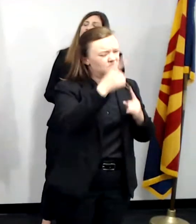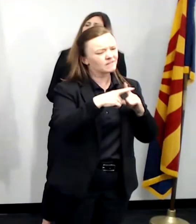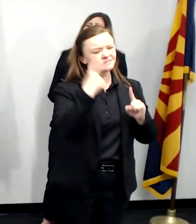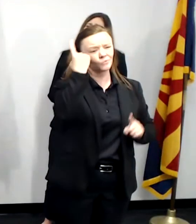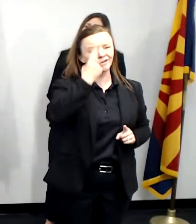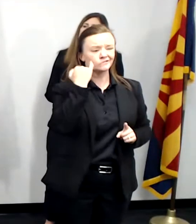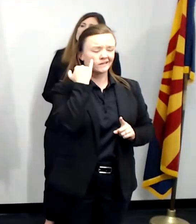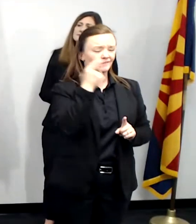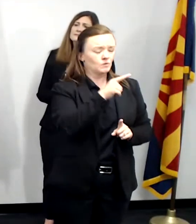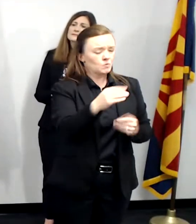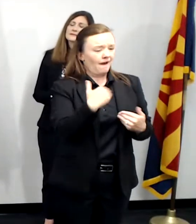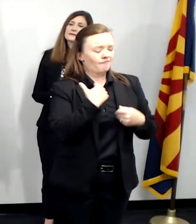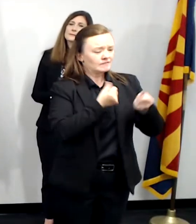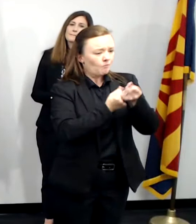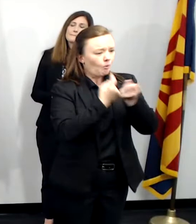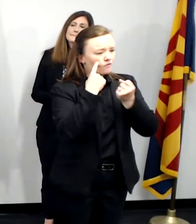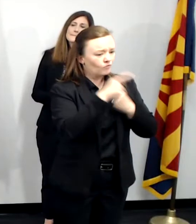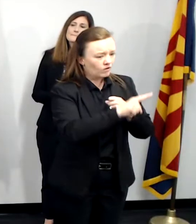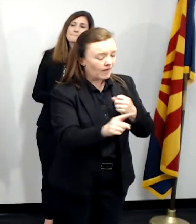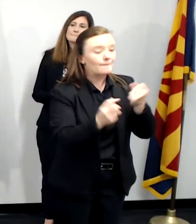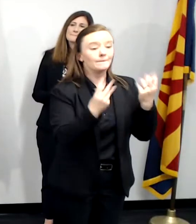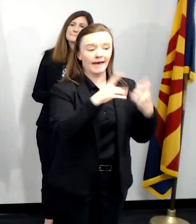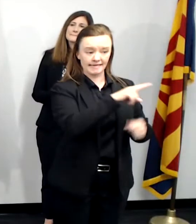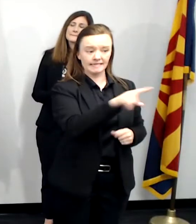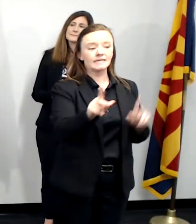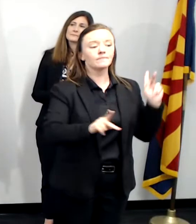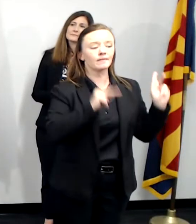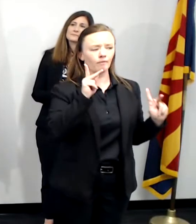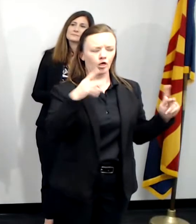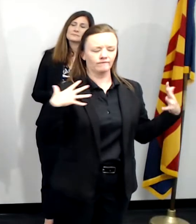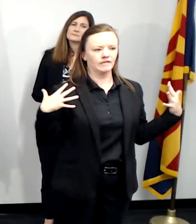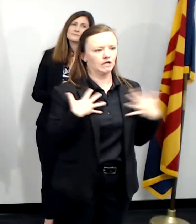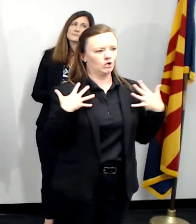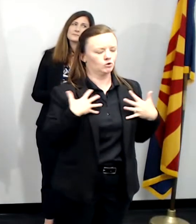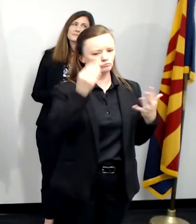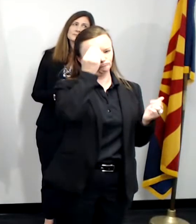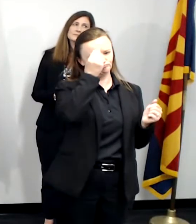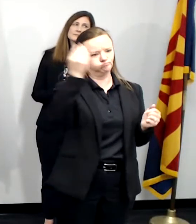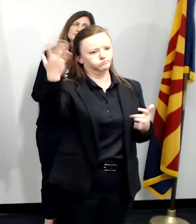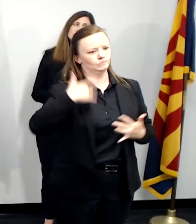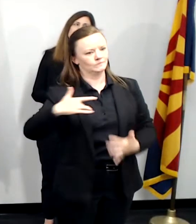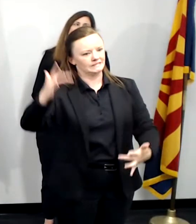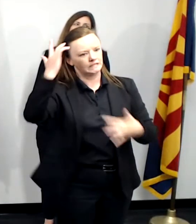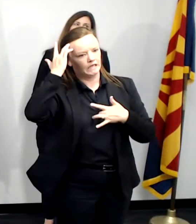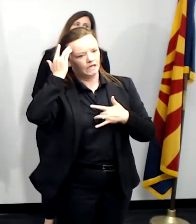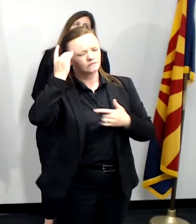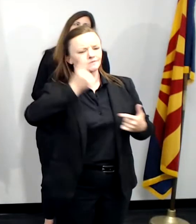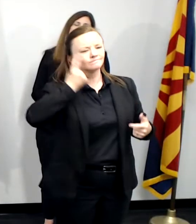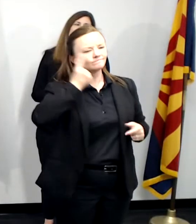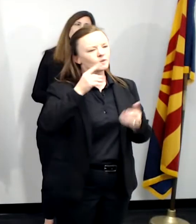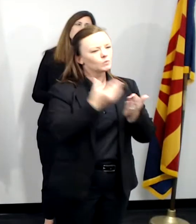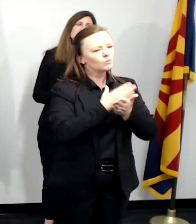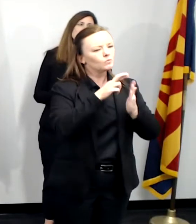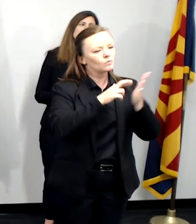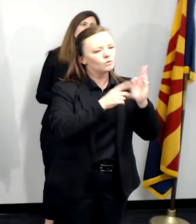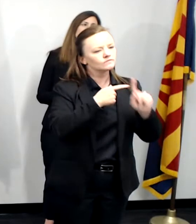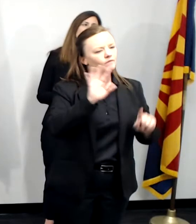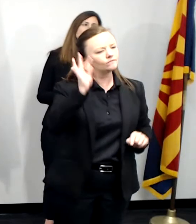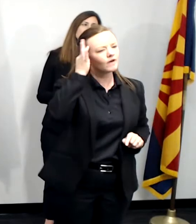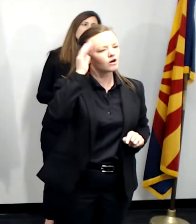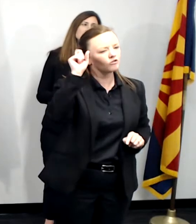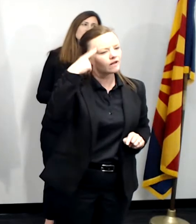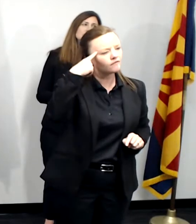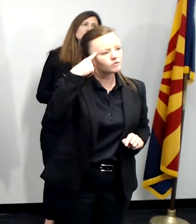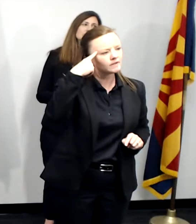the most of them, they have fear to be reported with authorities, or with this new rule from the federal government, if